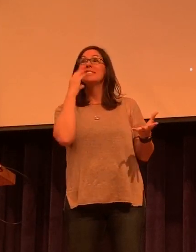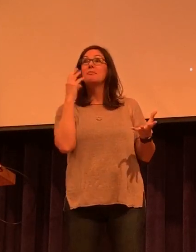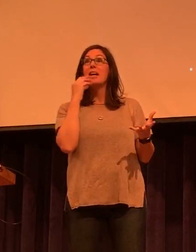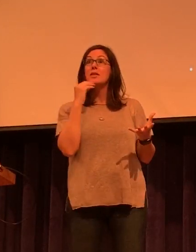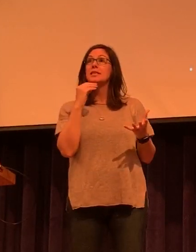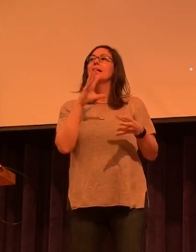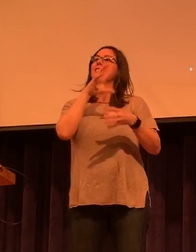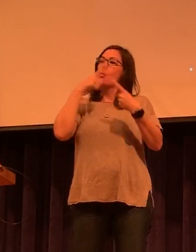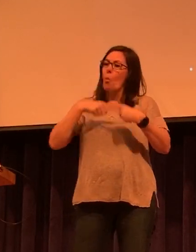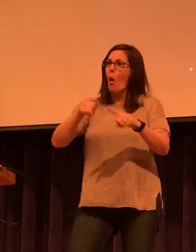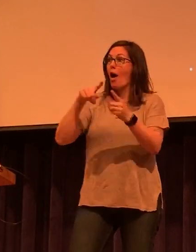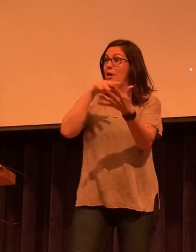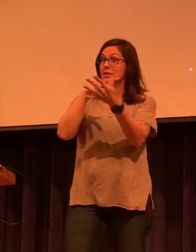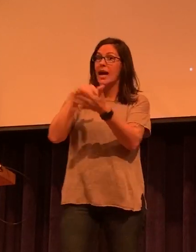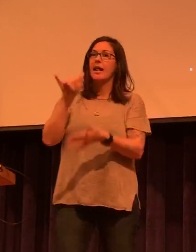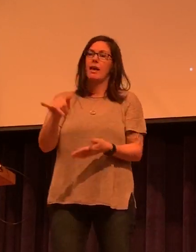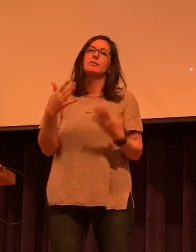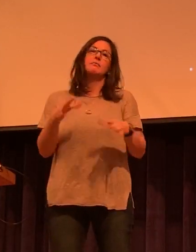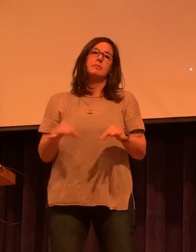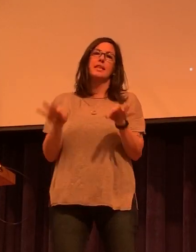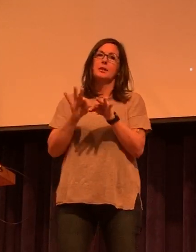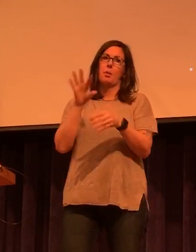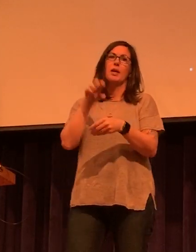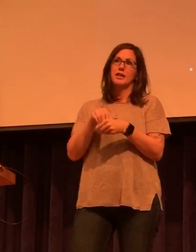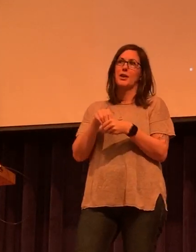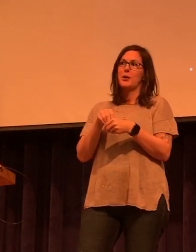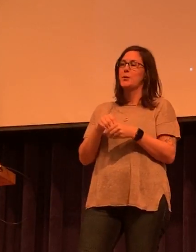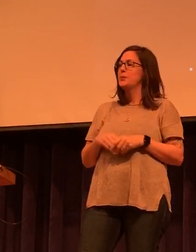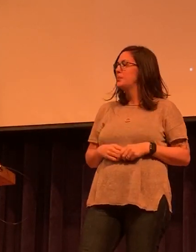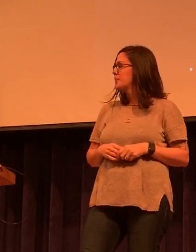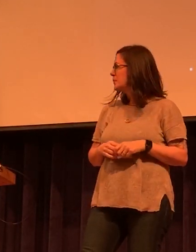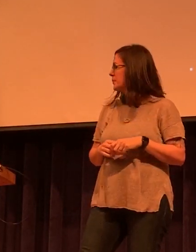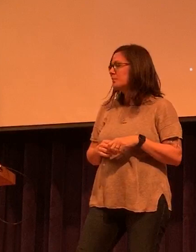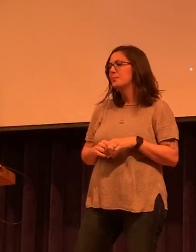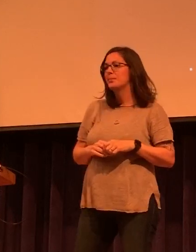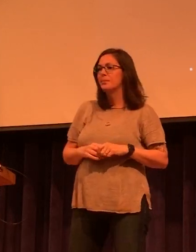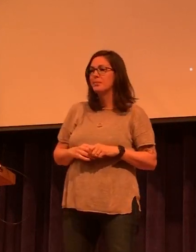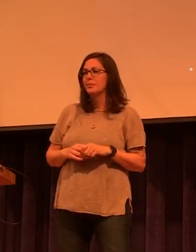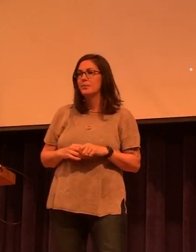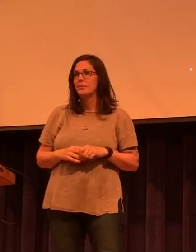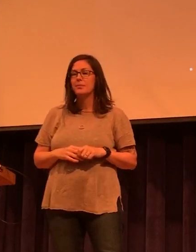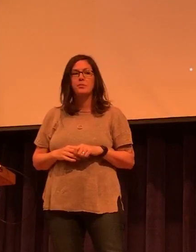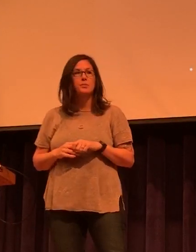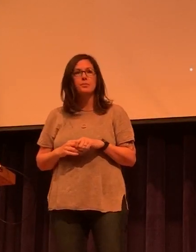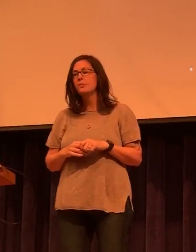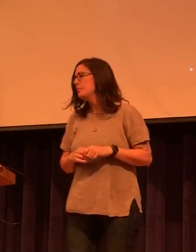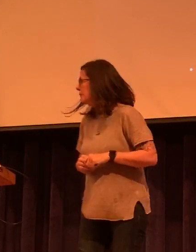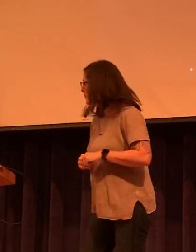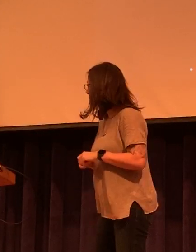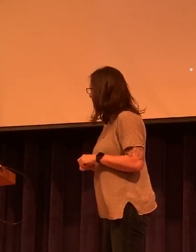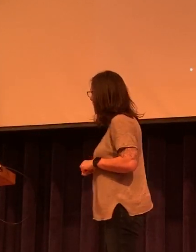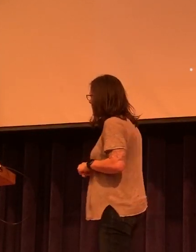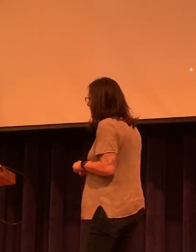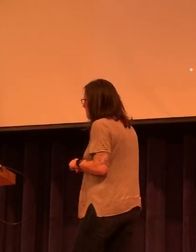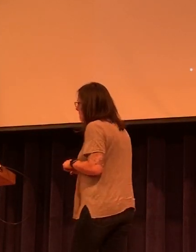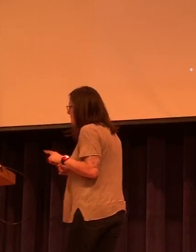at signing at different times and in different ways. And those experiences are important to include.